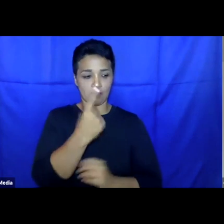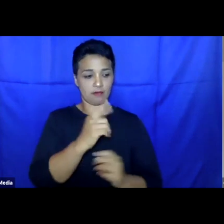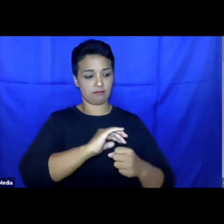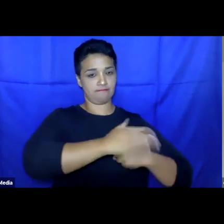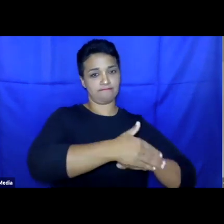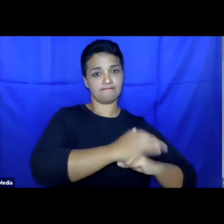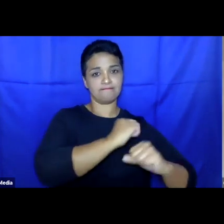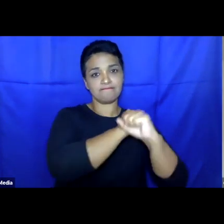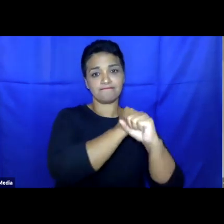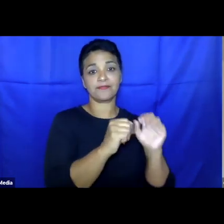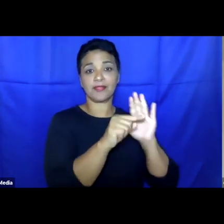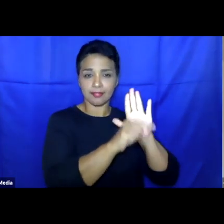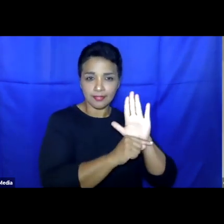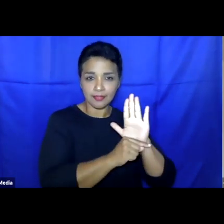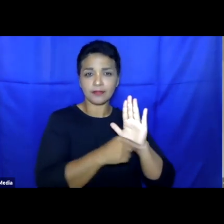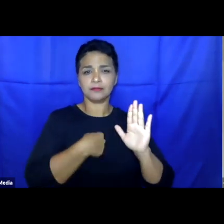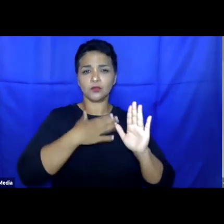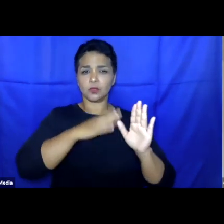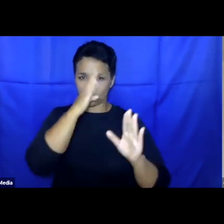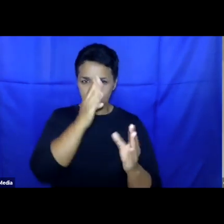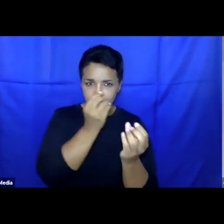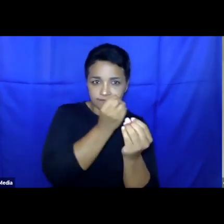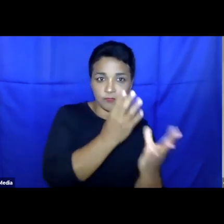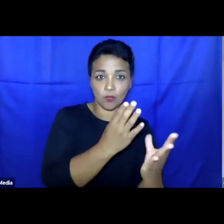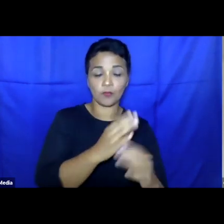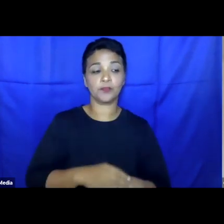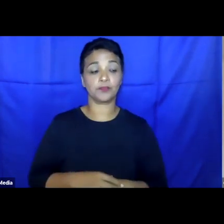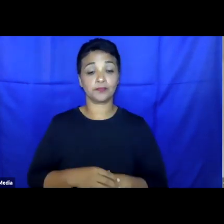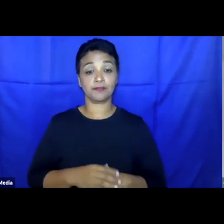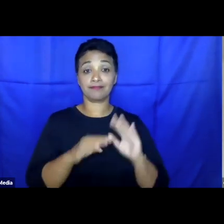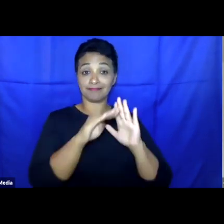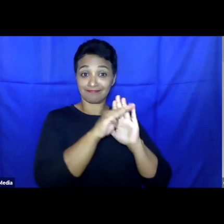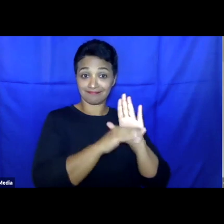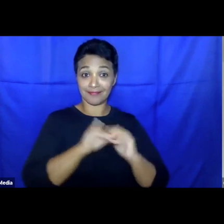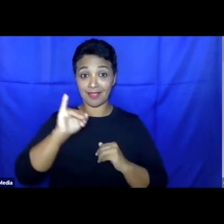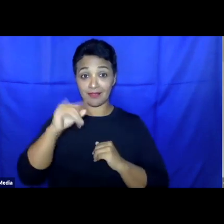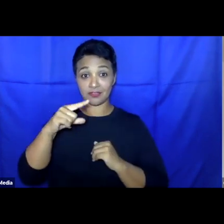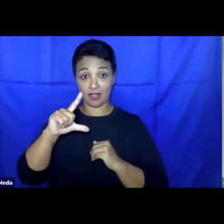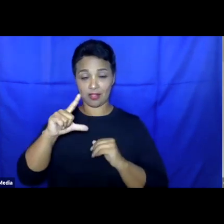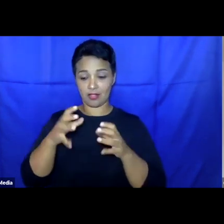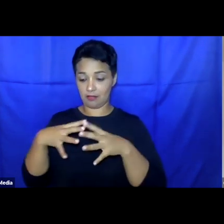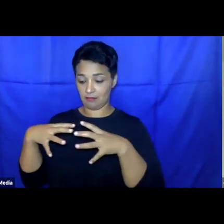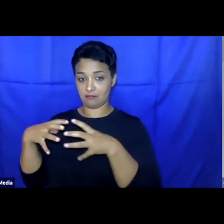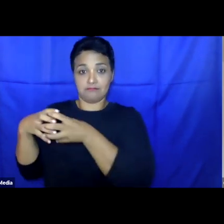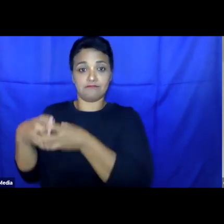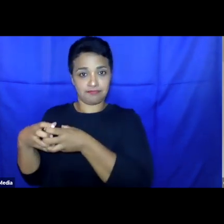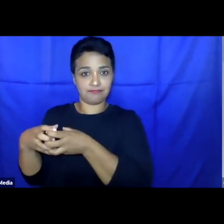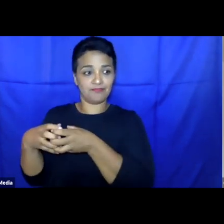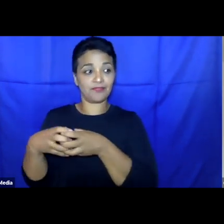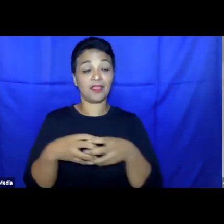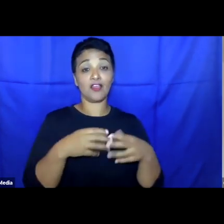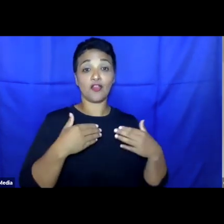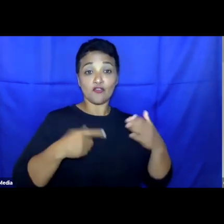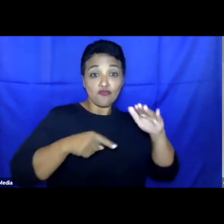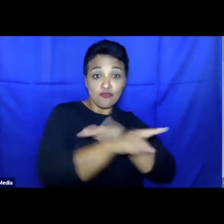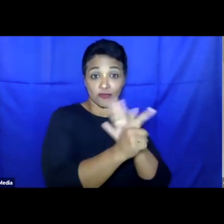And I want to comment briefly on this interplay. IHL is a separate body of public international law from refugee law or international human